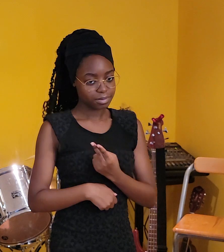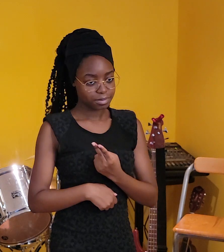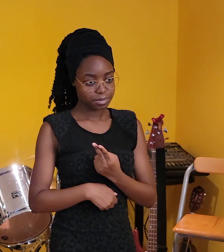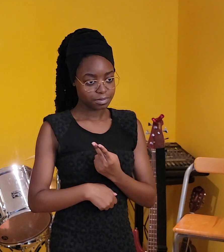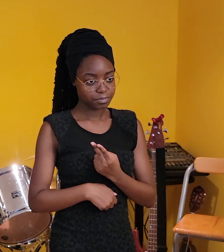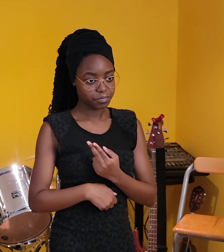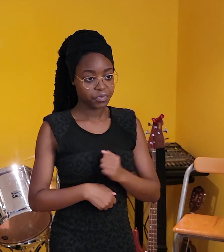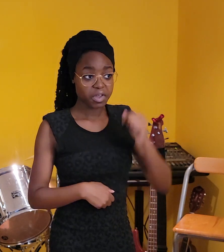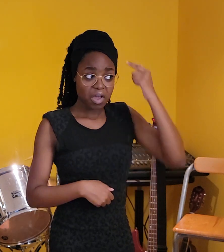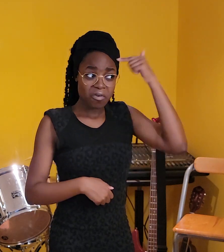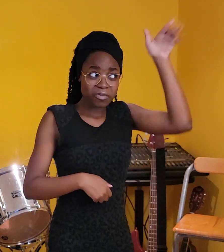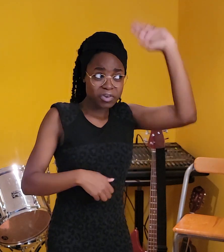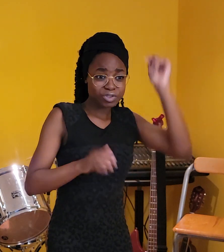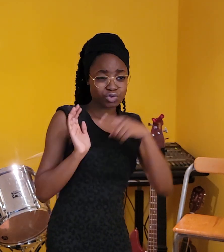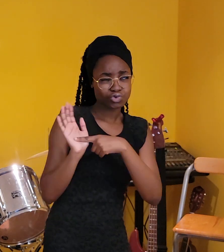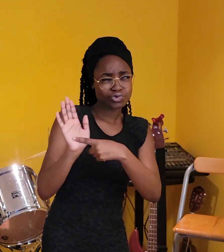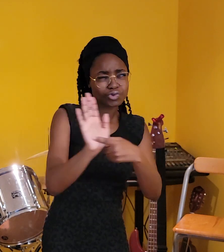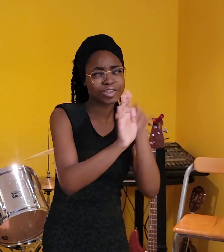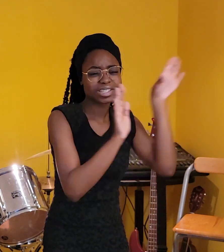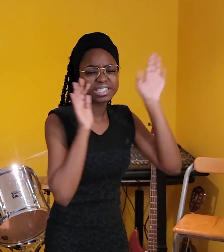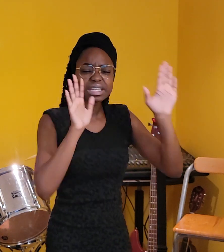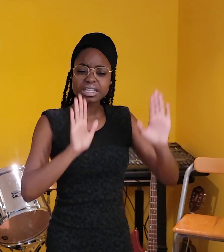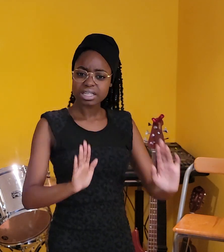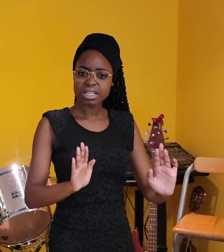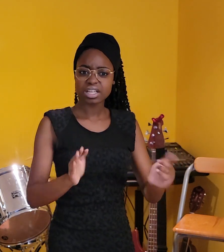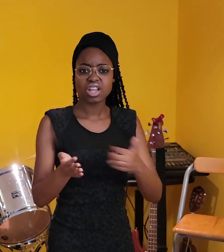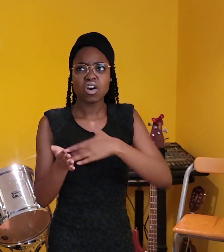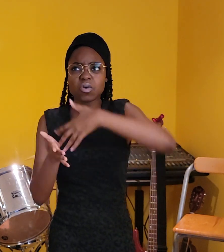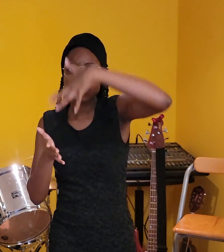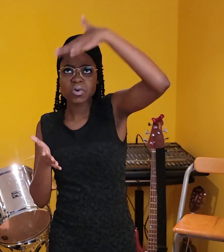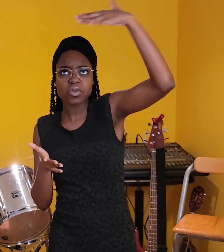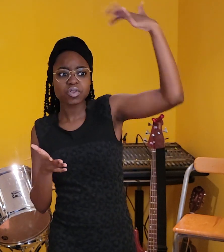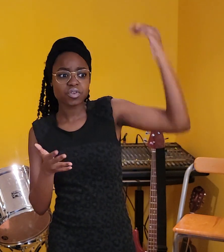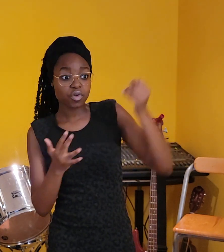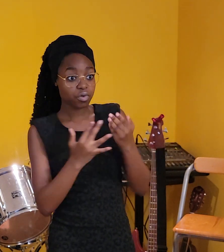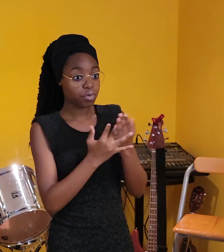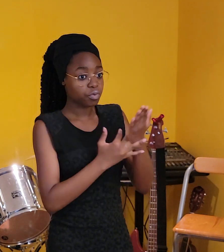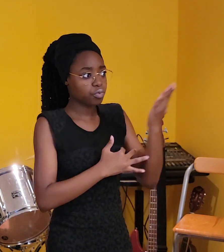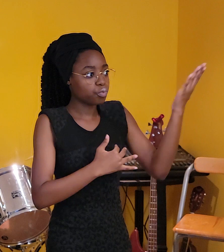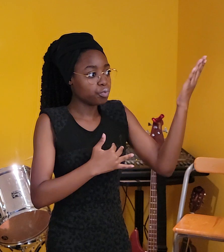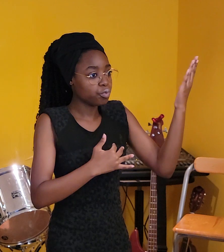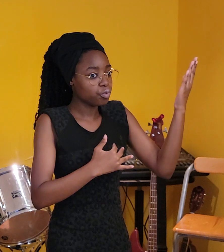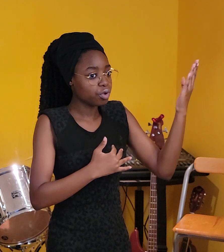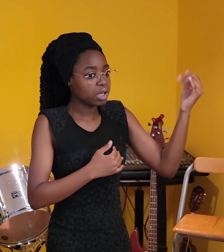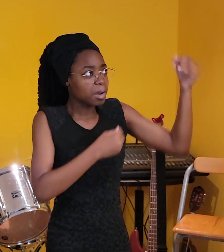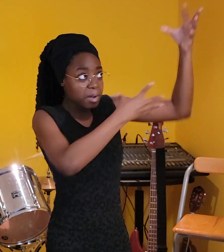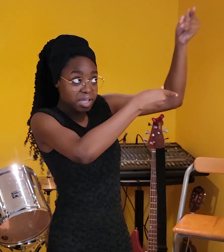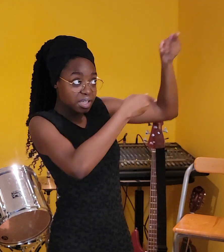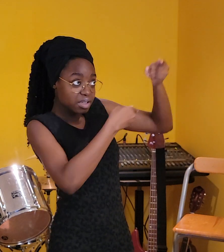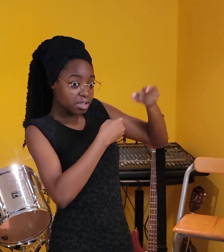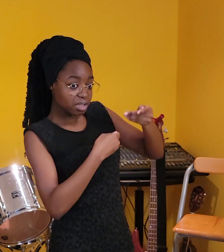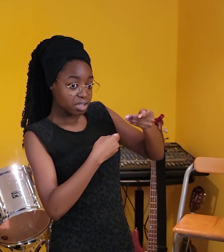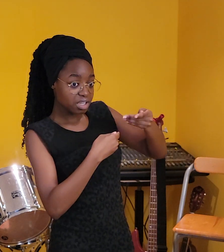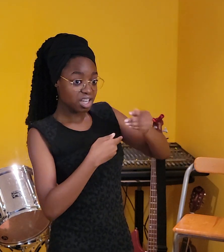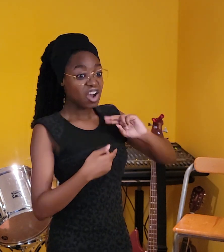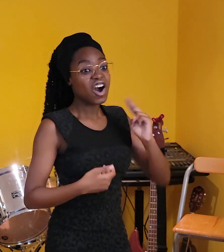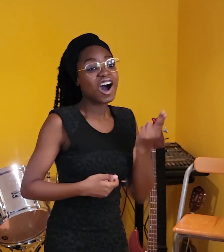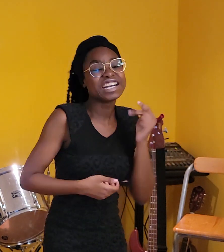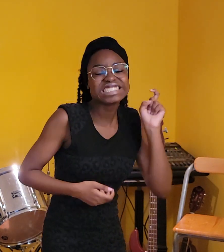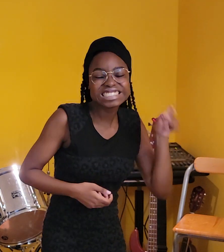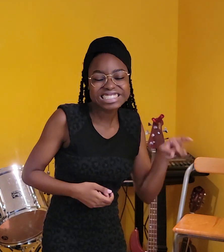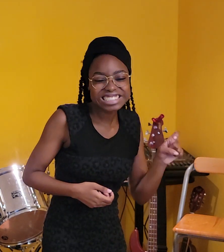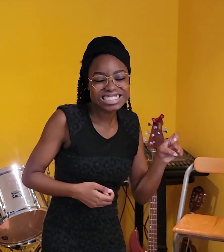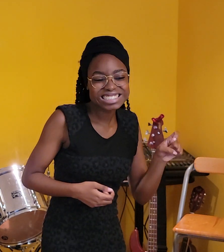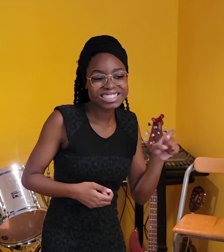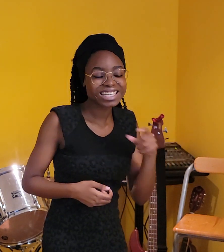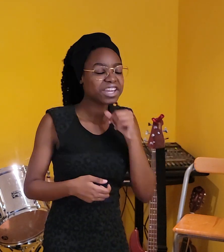his amazing and awesome glory through what? Meeting our needs. And by the way, not our ones, meeting our